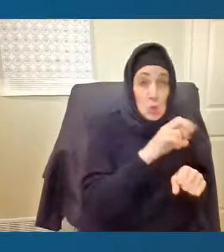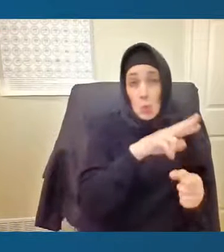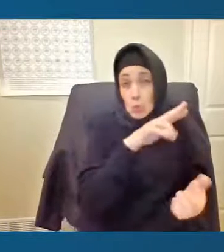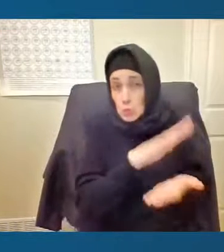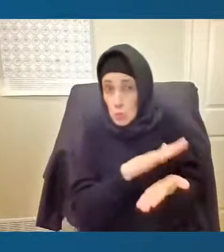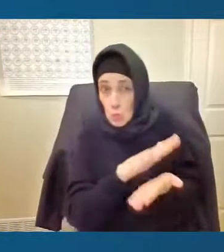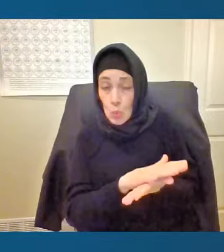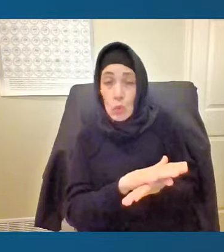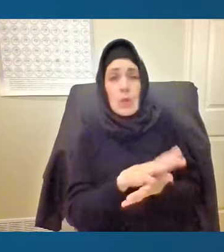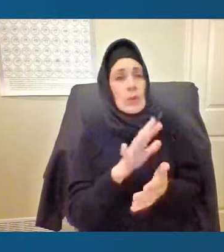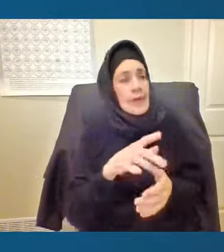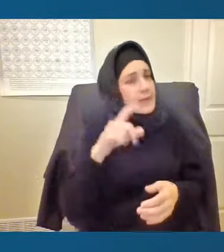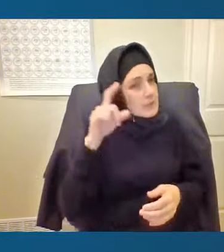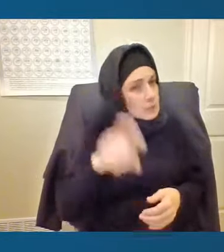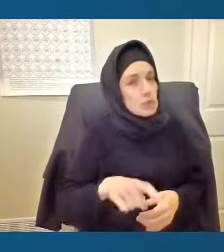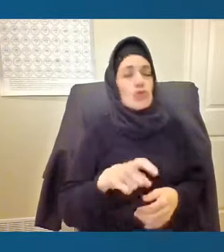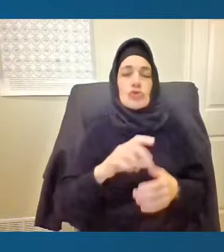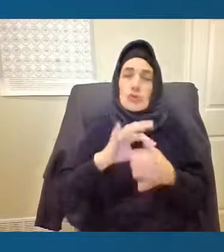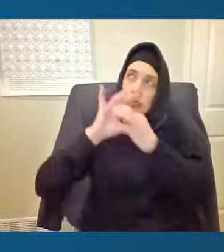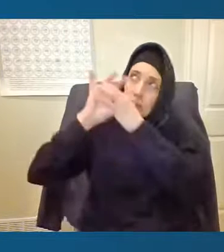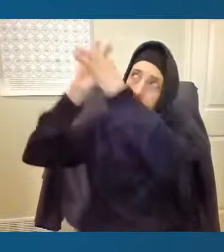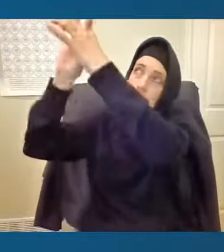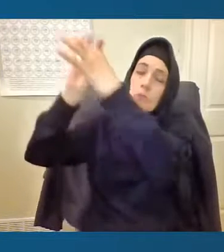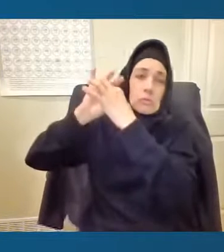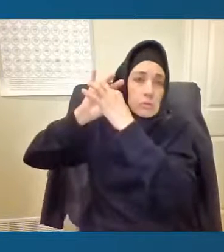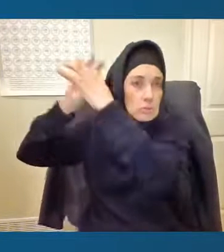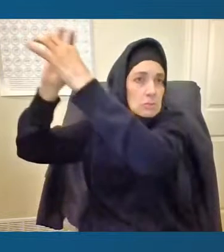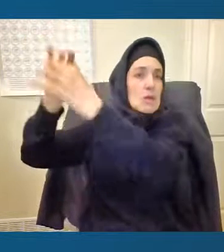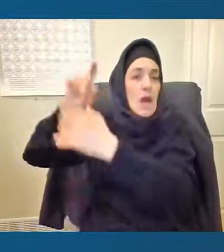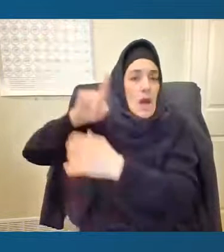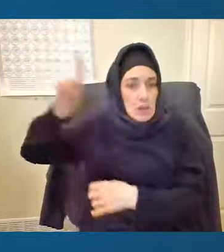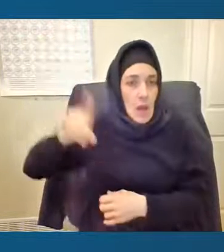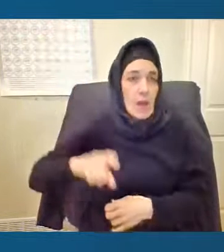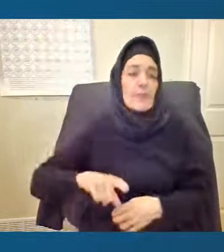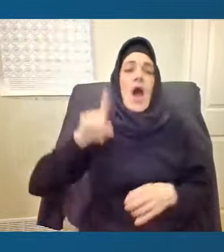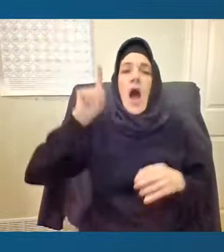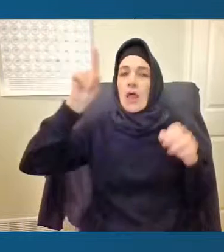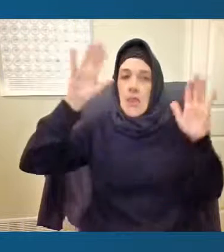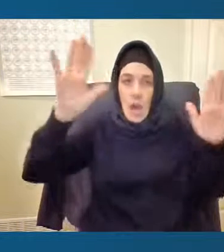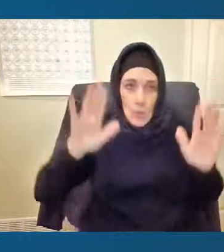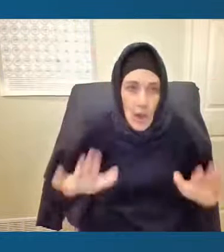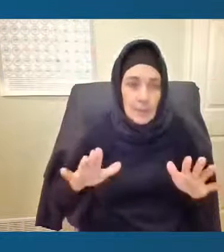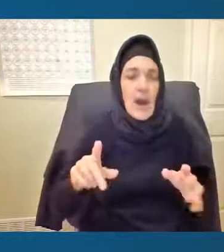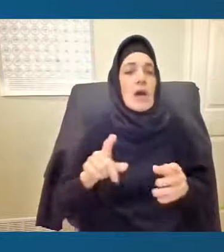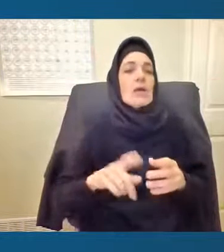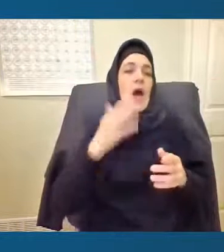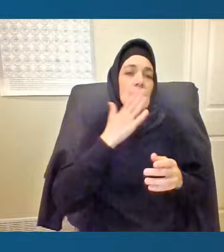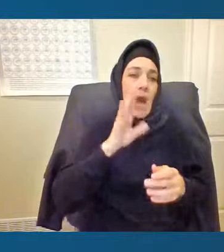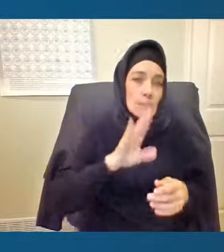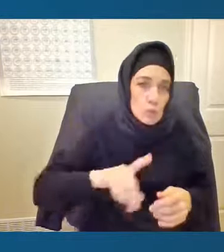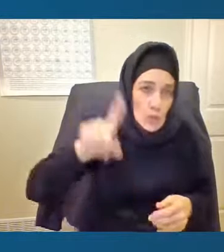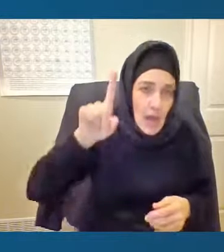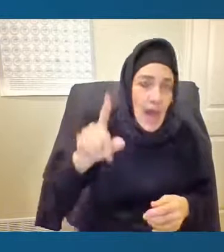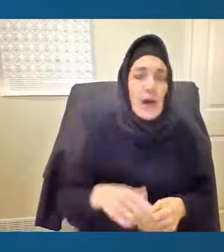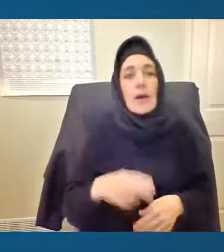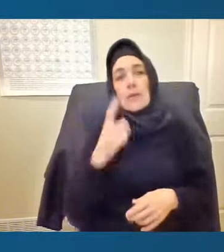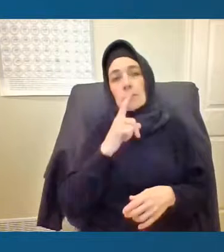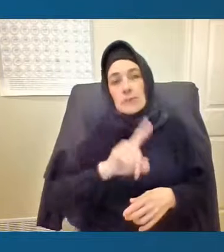Allah. Subhanallah, walhamdulillah, wa la ilaha illallah, wallahu akbar, Allahumma salli ala Sayyidina Muhammad. Something like